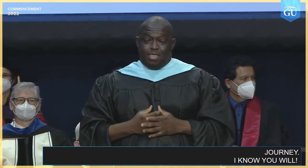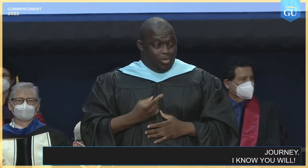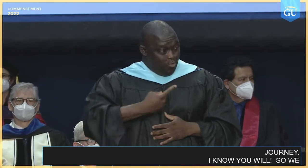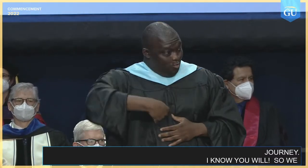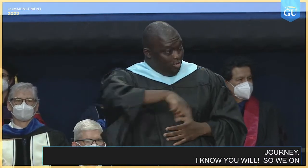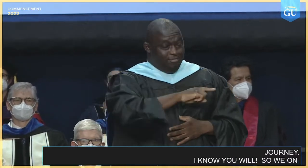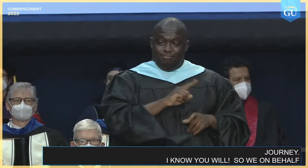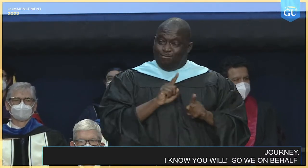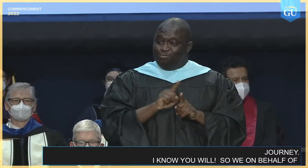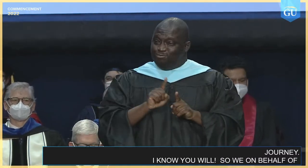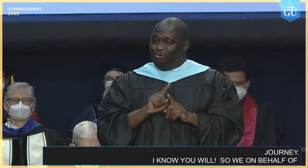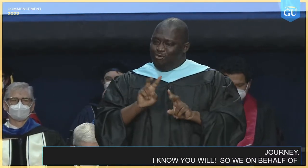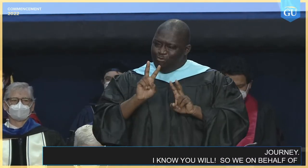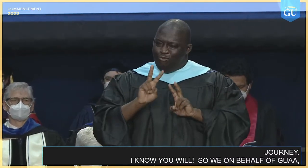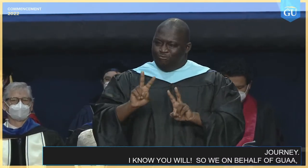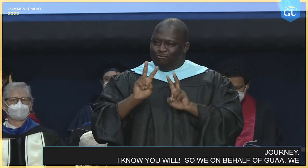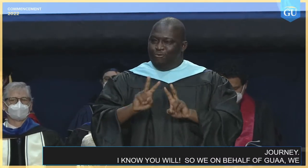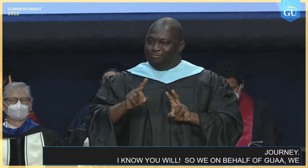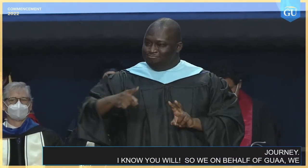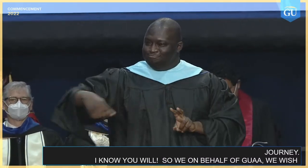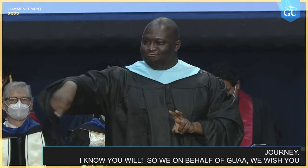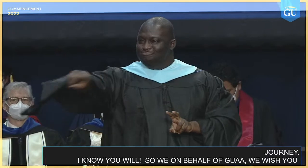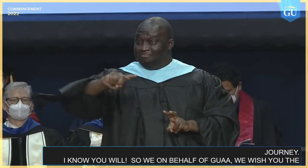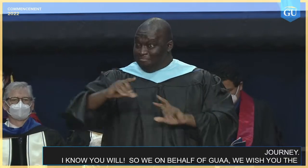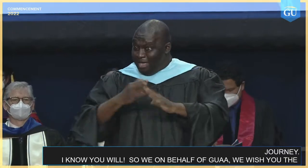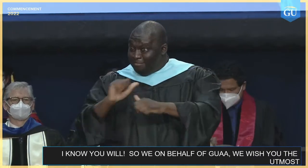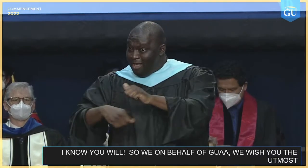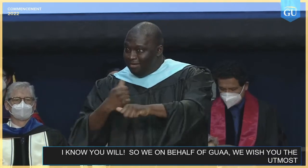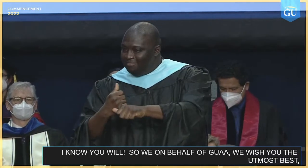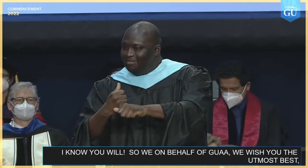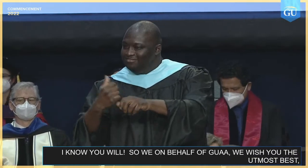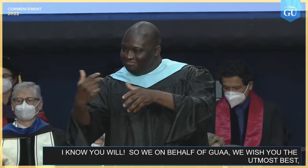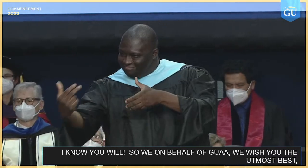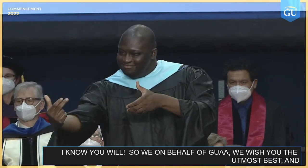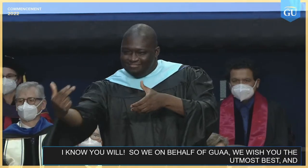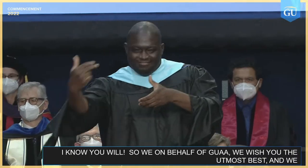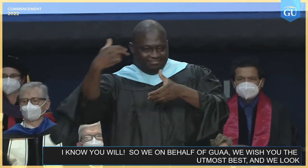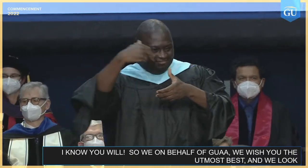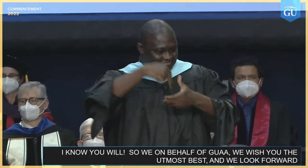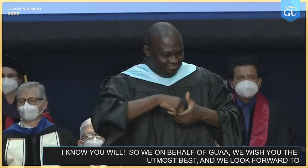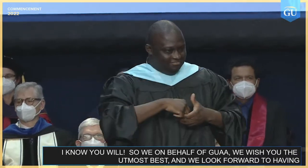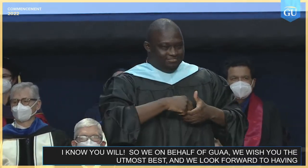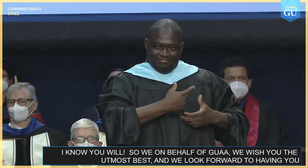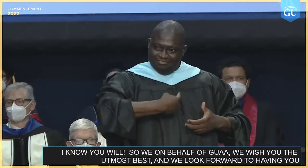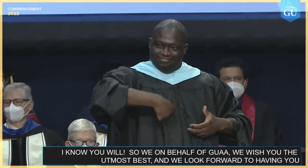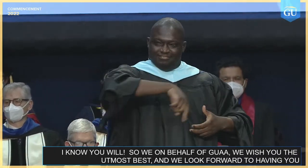look forward to having you joining our alumni family.